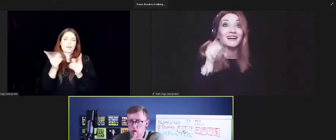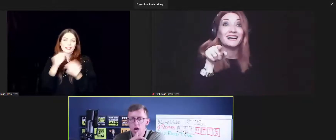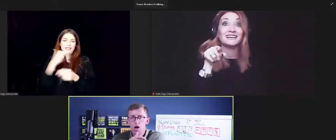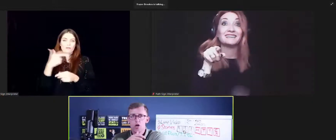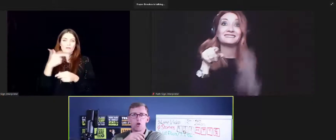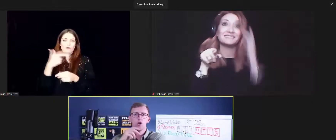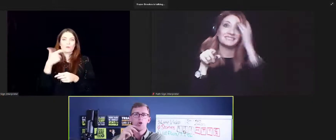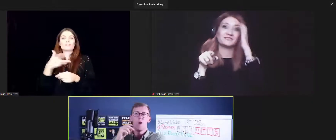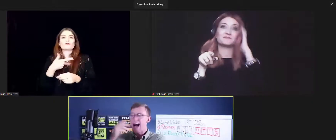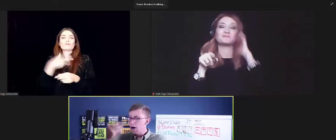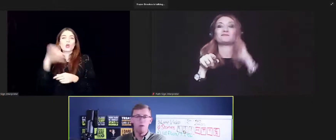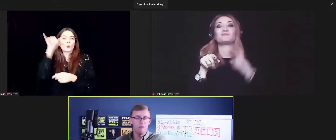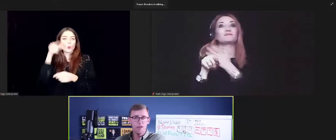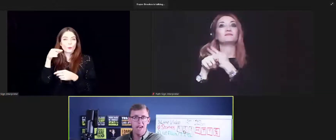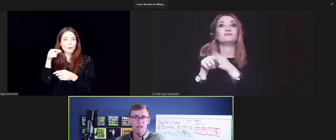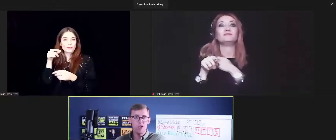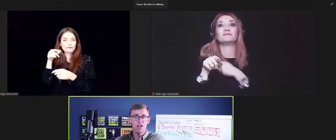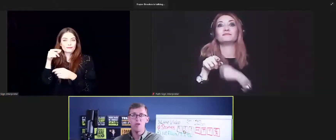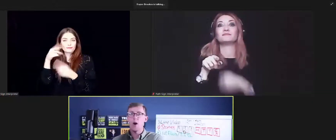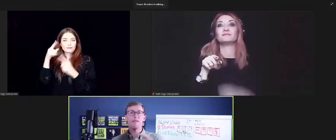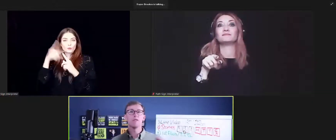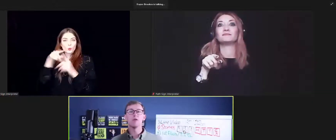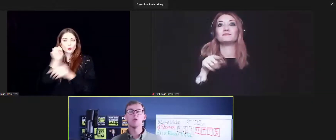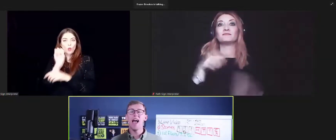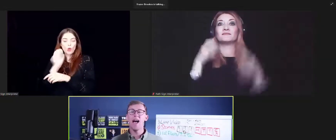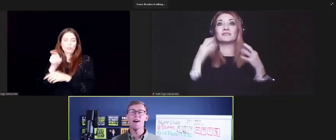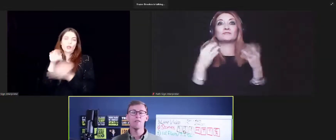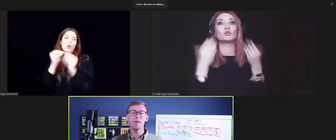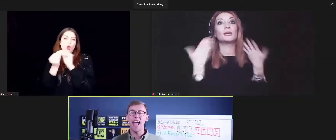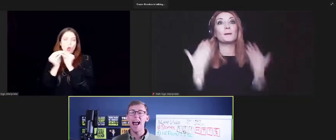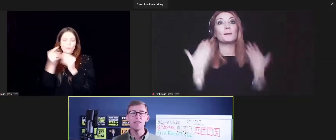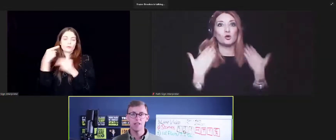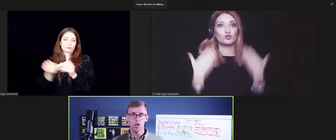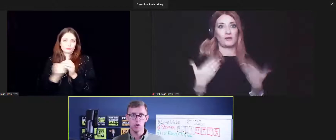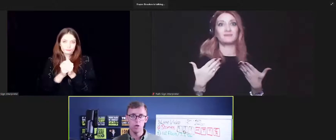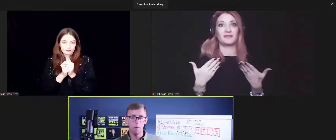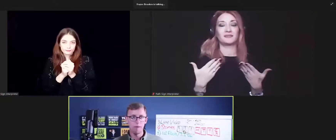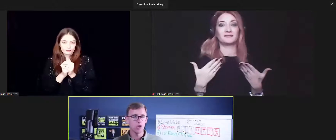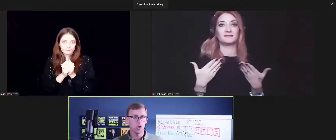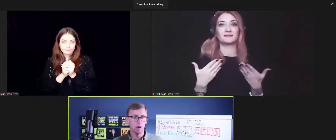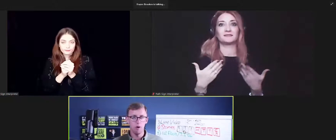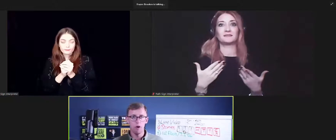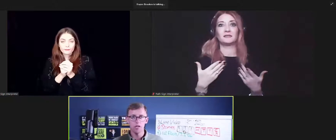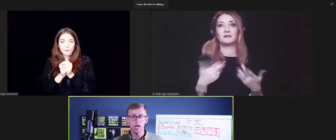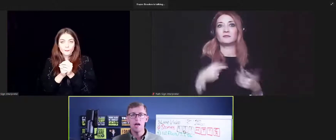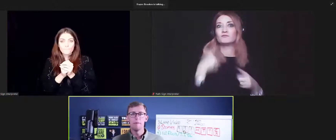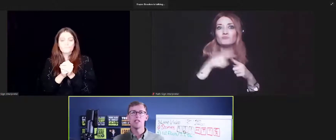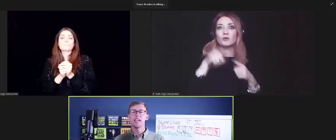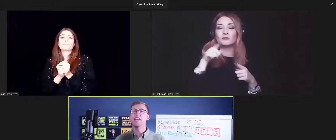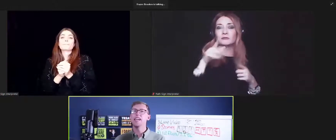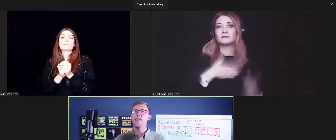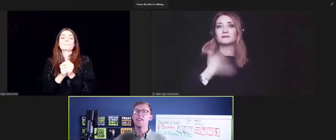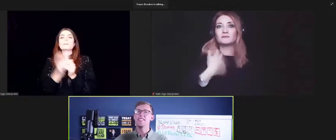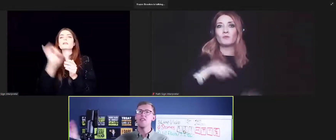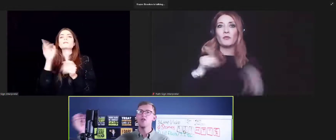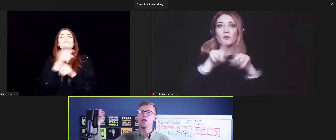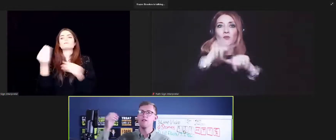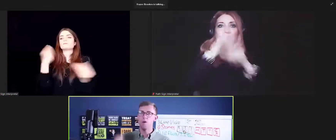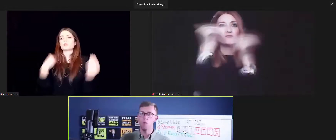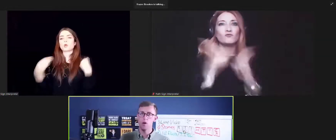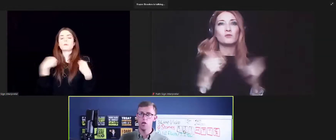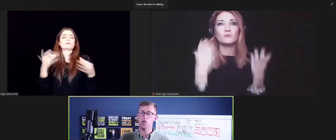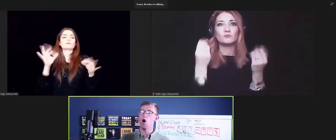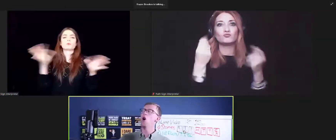questions. You could do outfit changes. They don't have to be anything to do with your business or your product, because they're going to get the attention